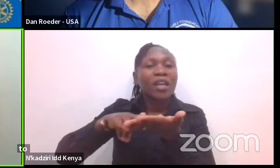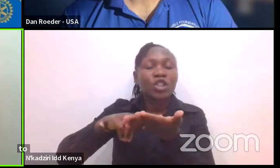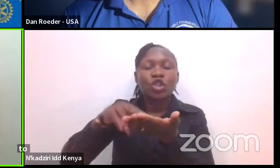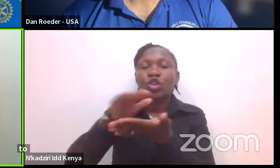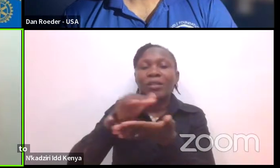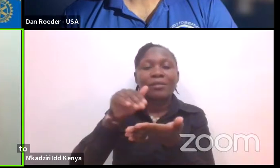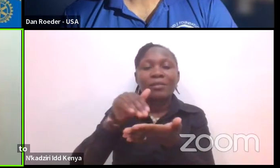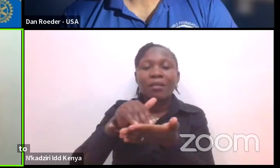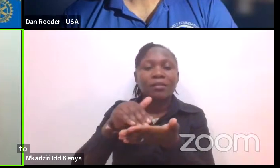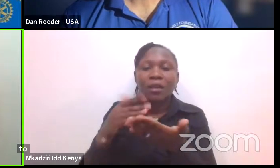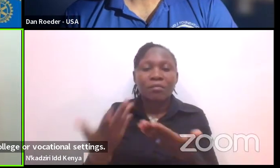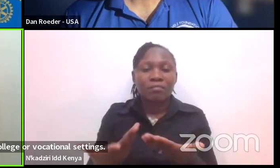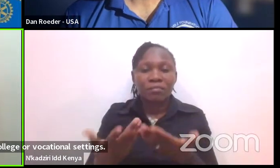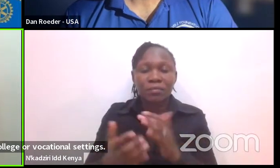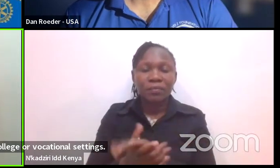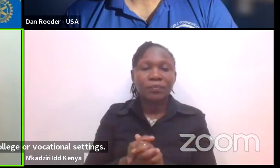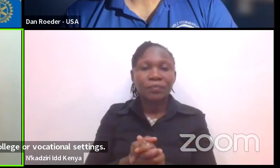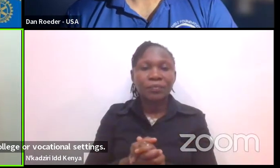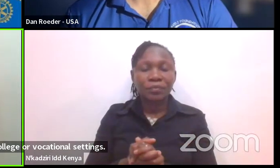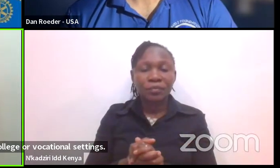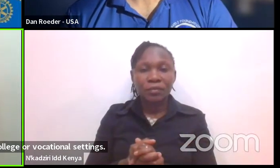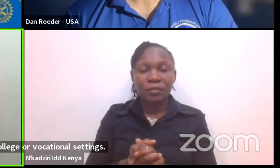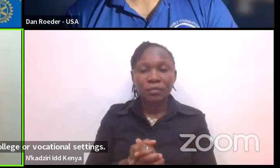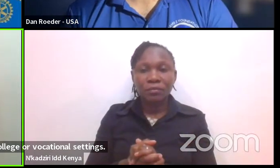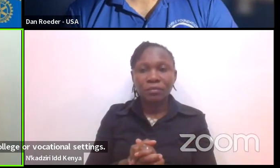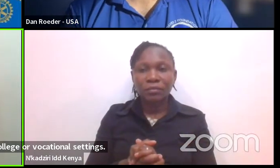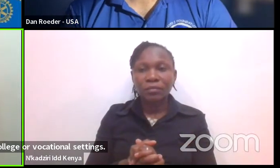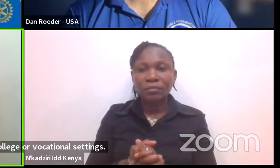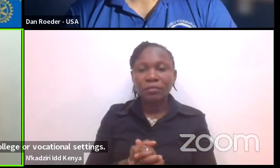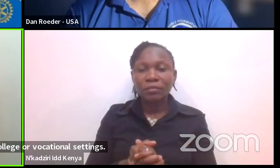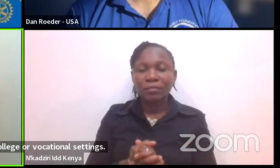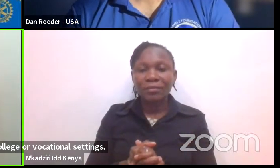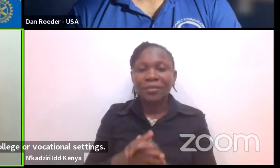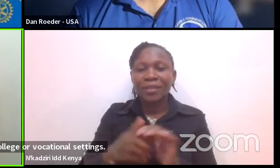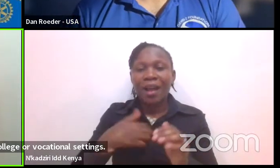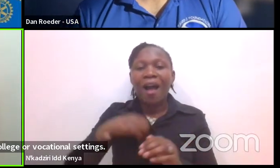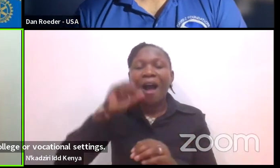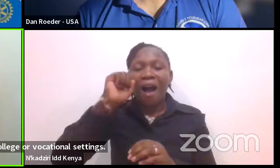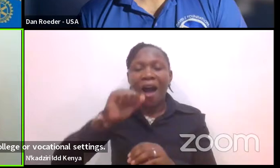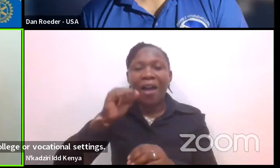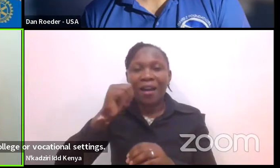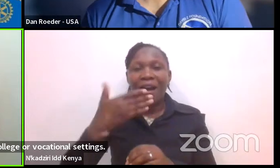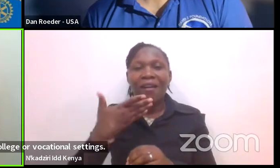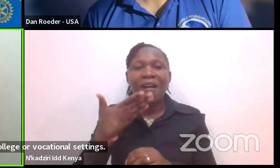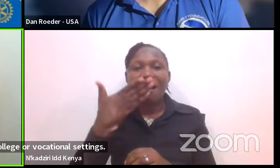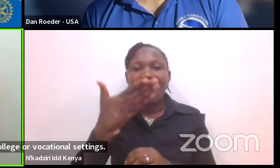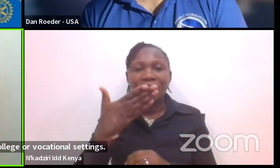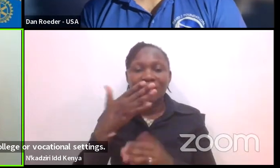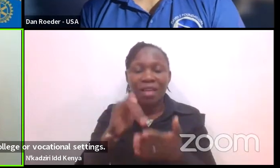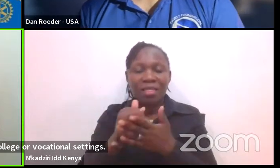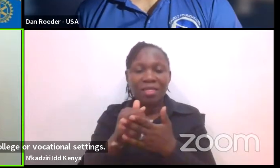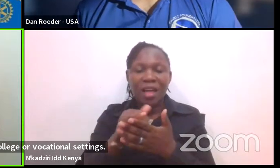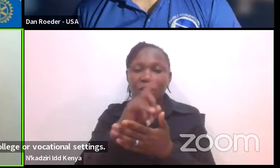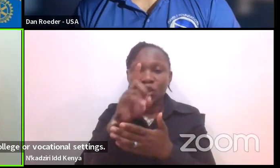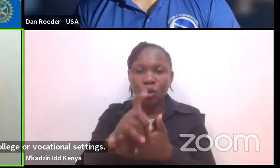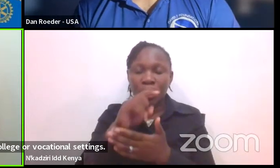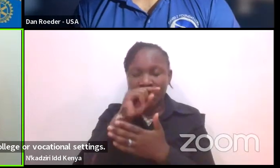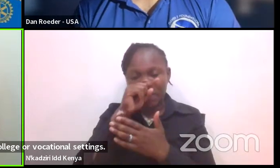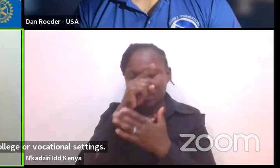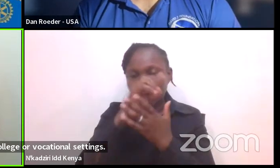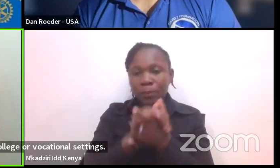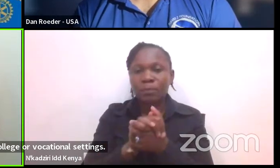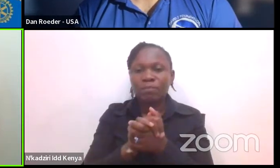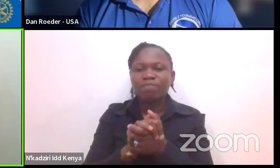All right. I can start, and then you can add to that, Danny. So for sure, when they're